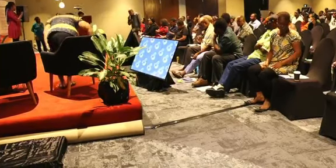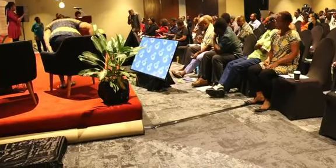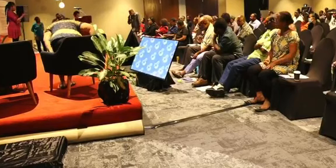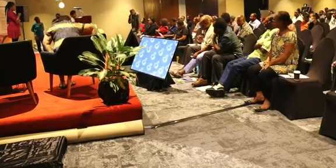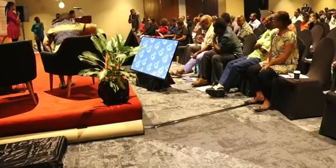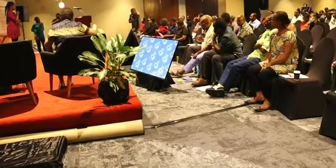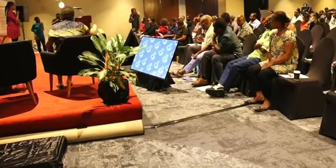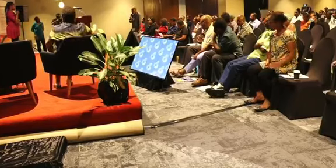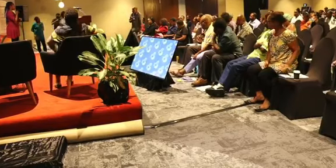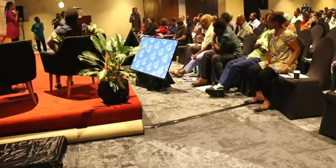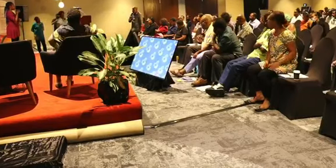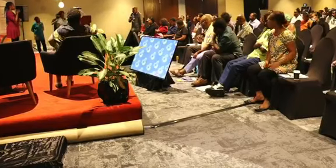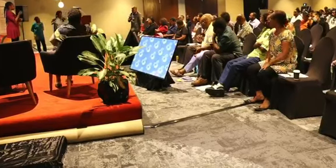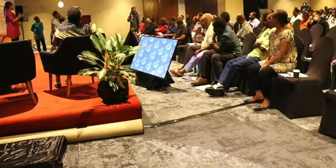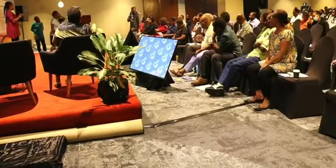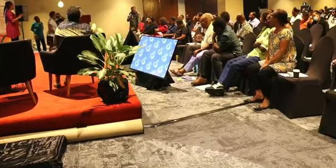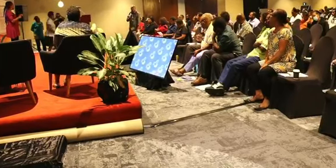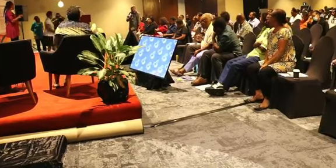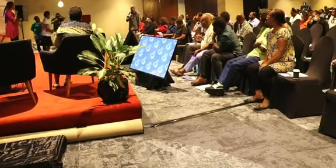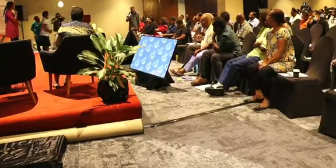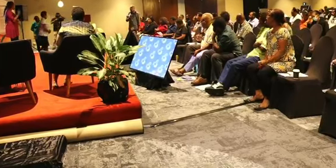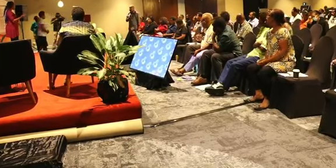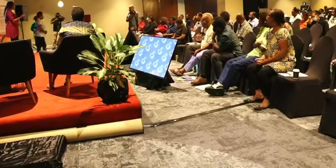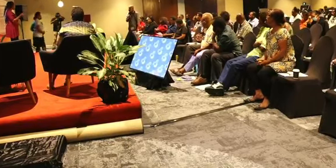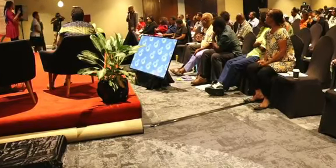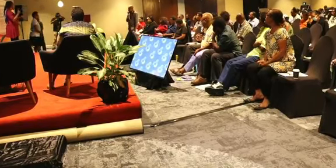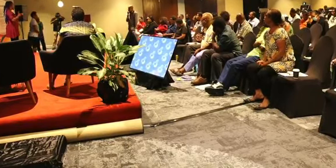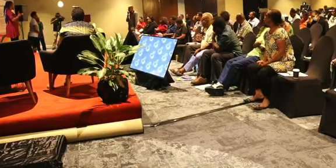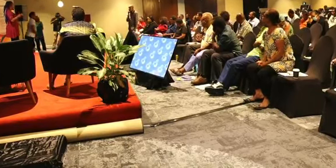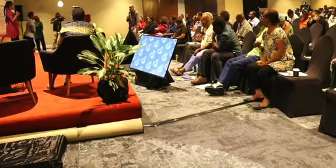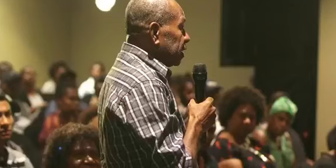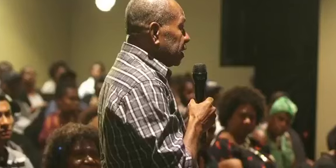Okay, thank you, True. Question lo mi golo,